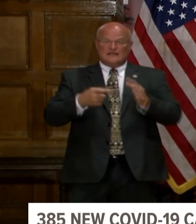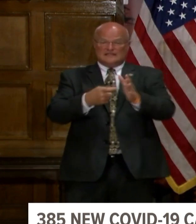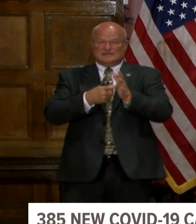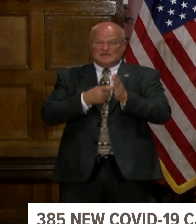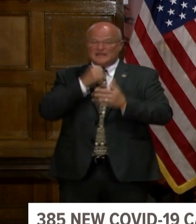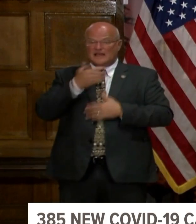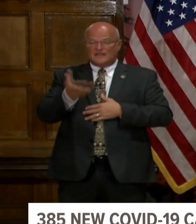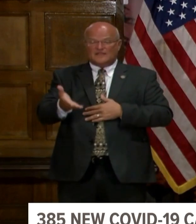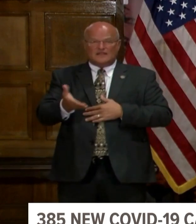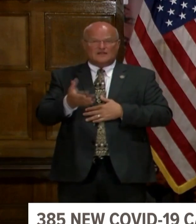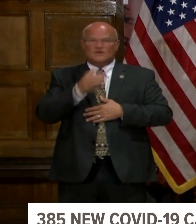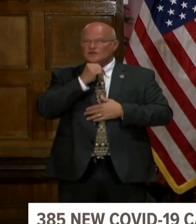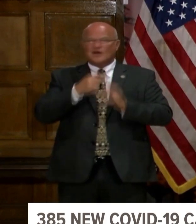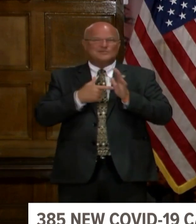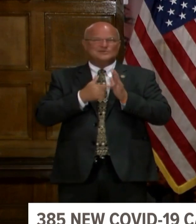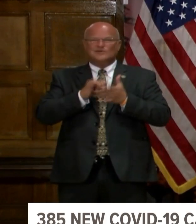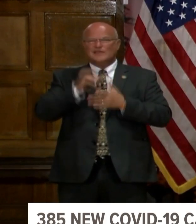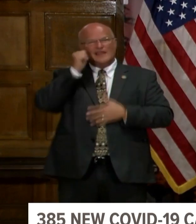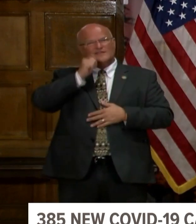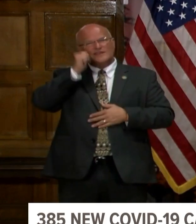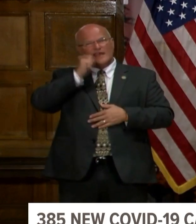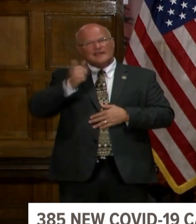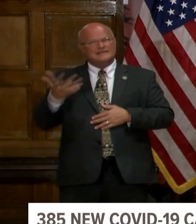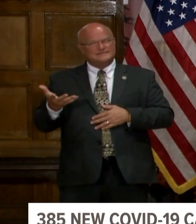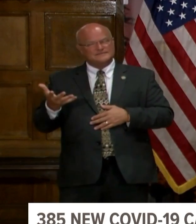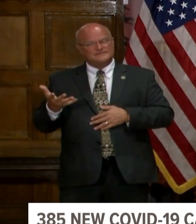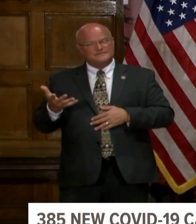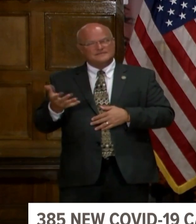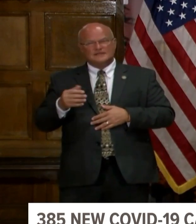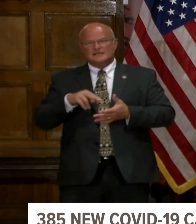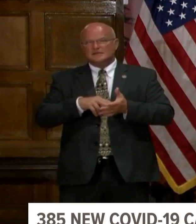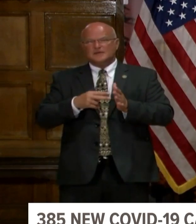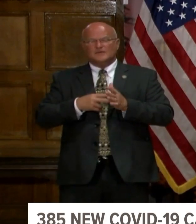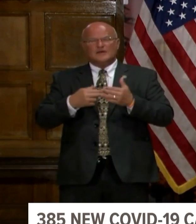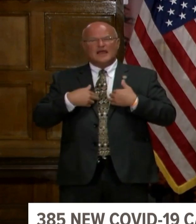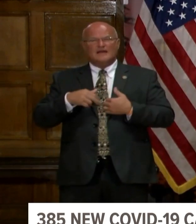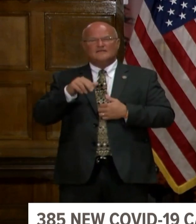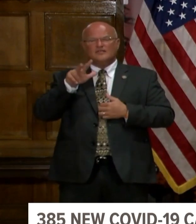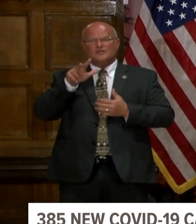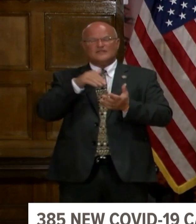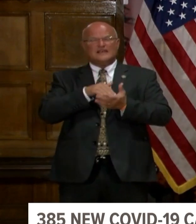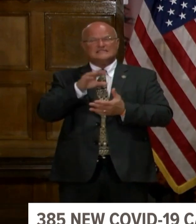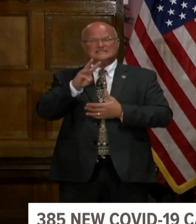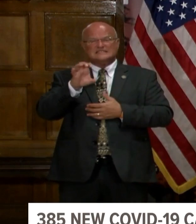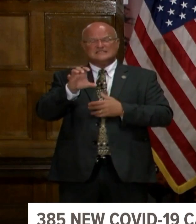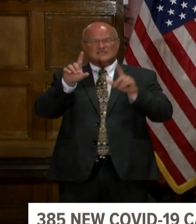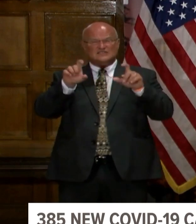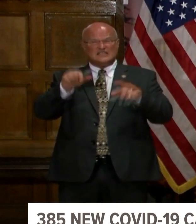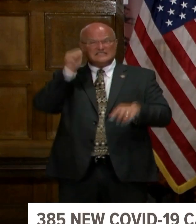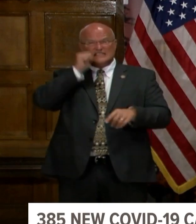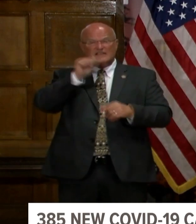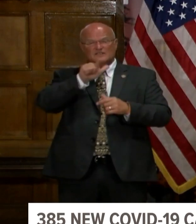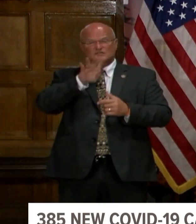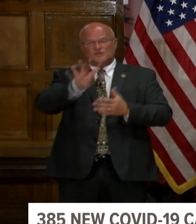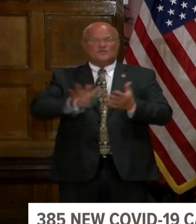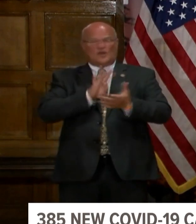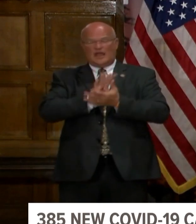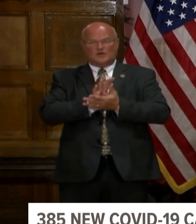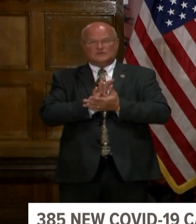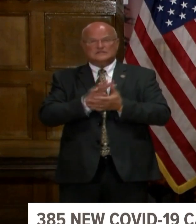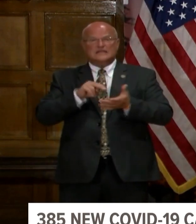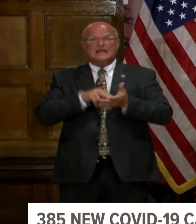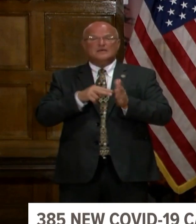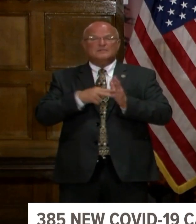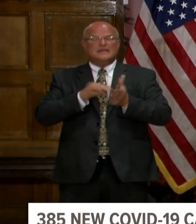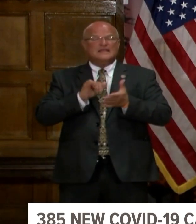is not there, we're not going to be showing that every day. It doesn't mean we're going to have 3,600 tests every 24 hours. It